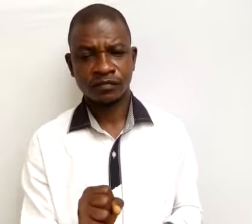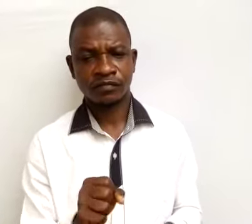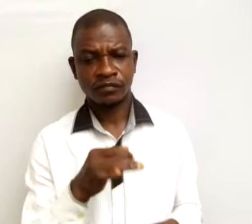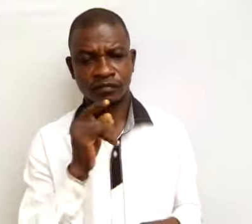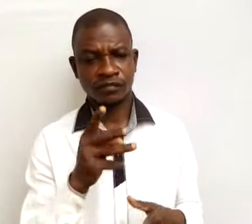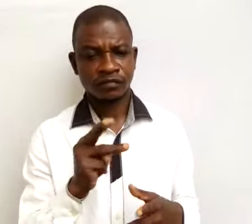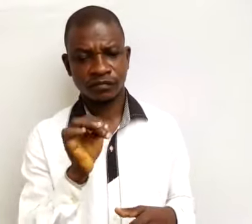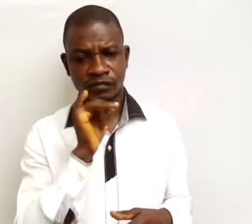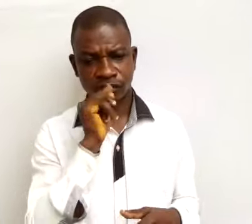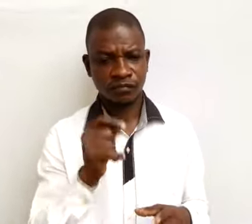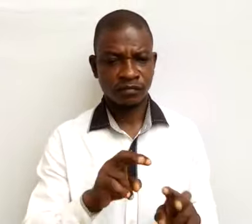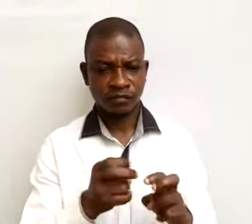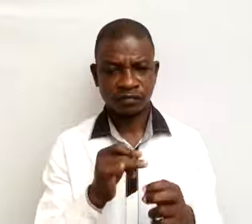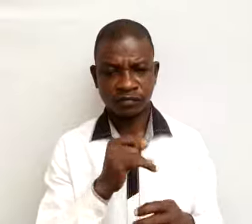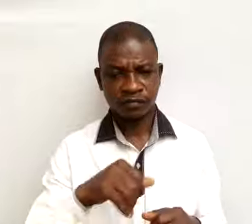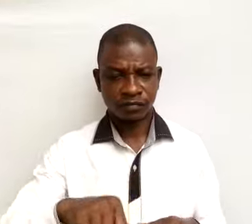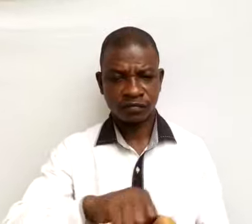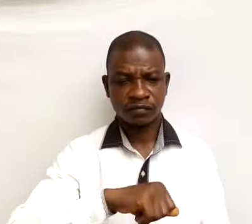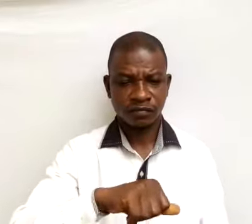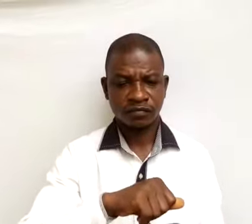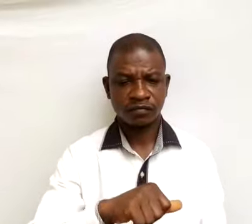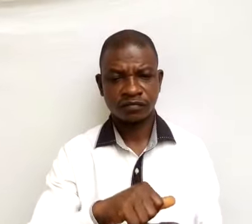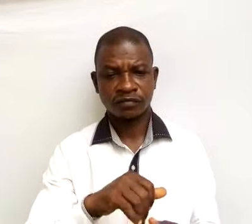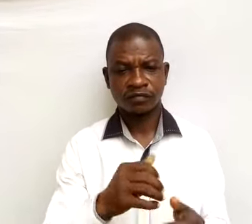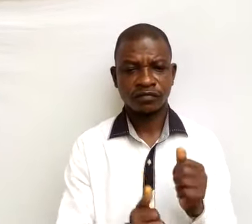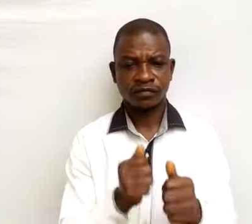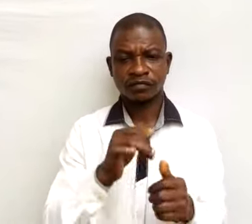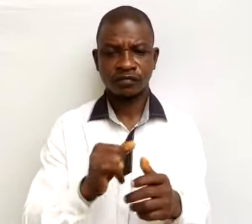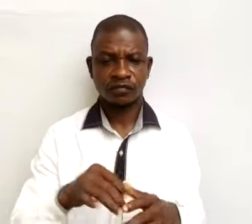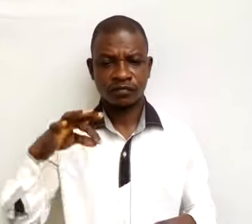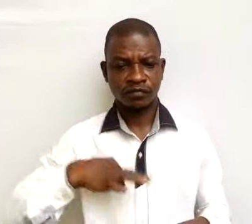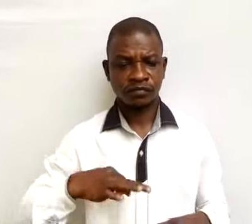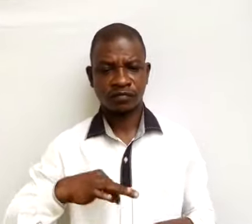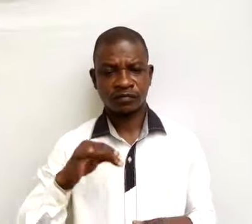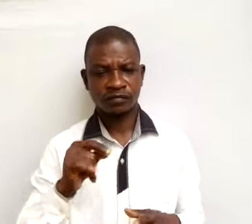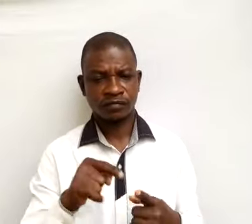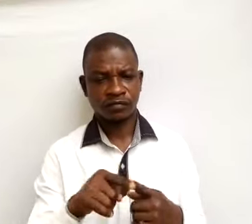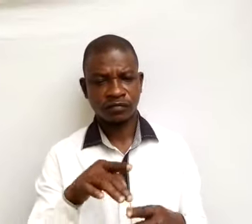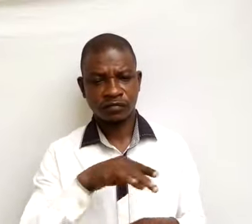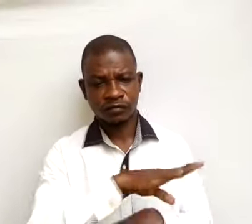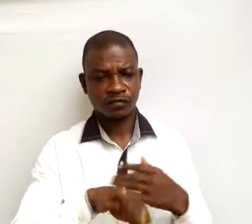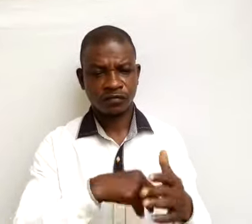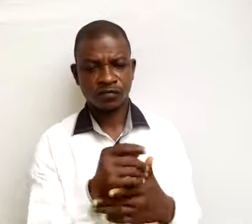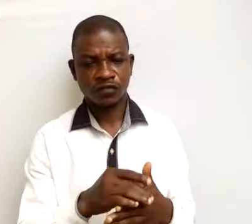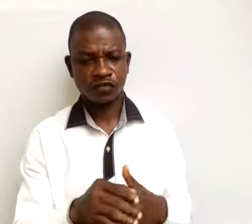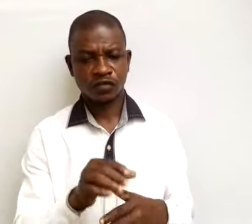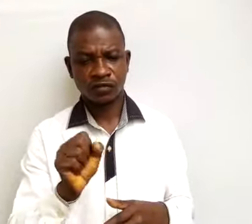Mutualism is a type of association which is beneficial to all the species